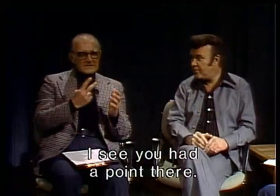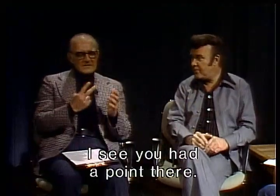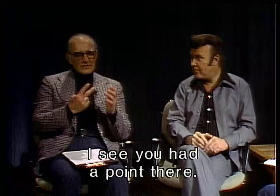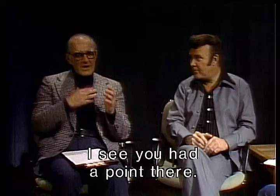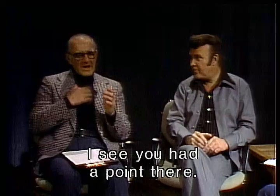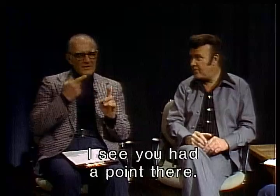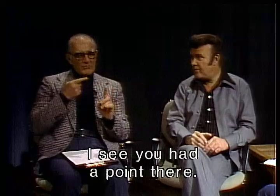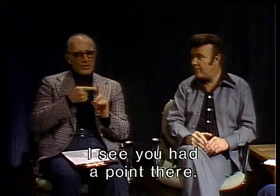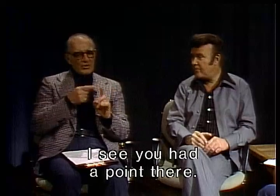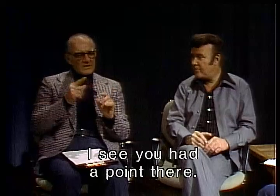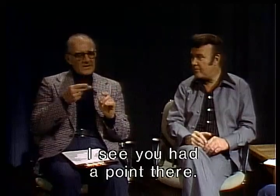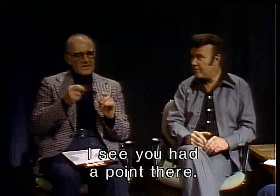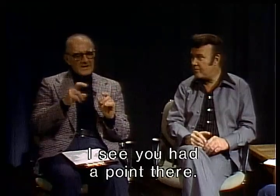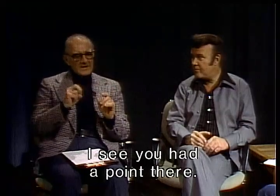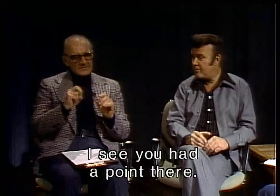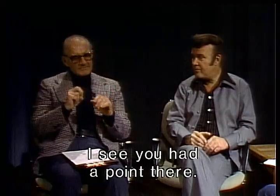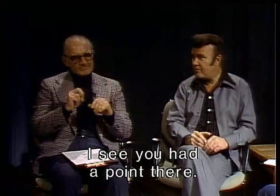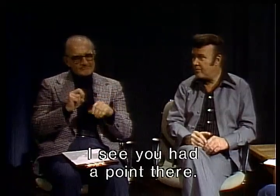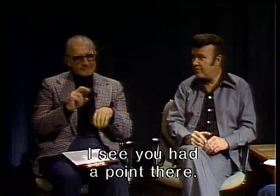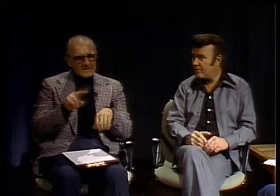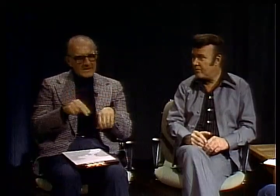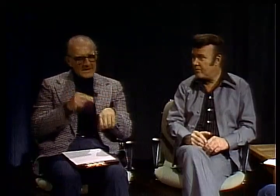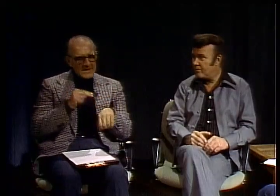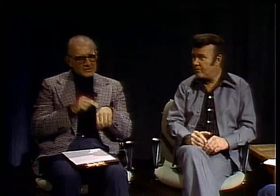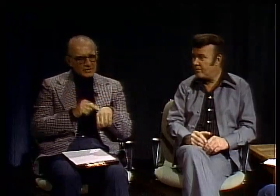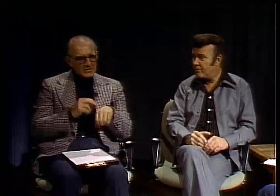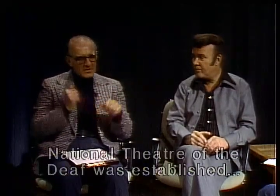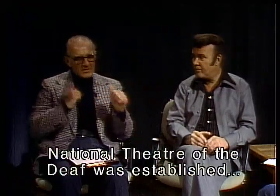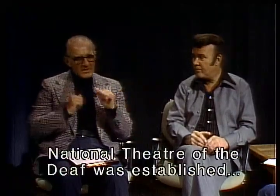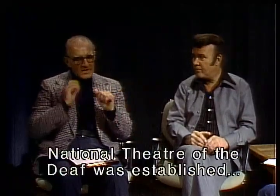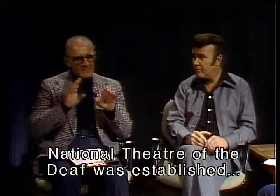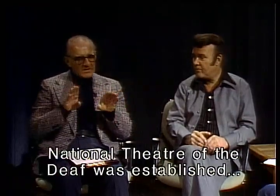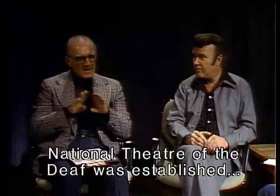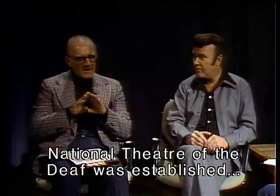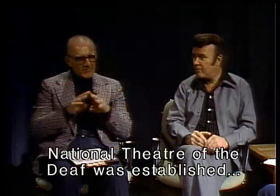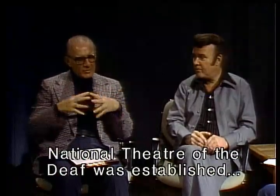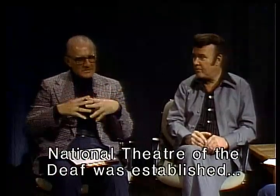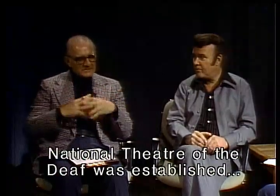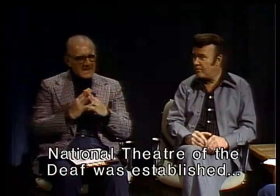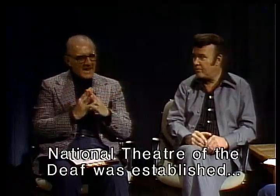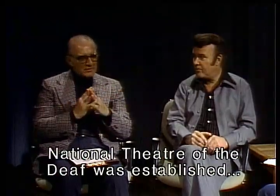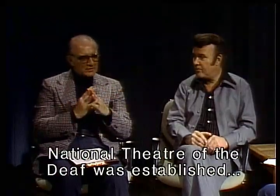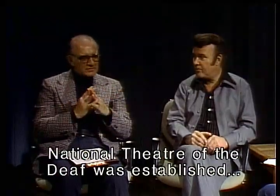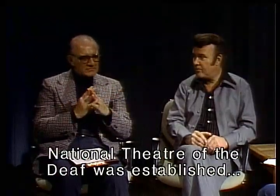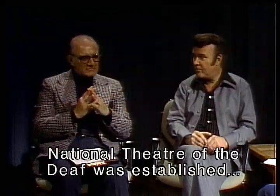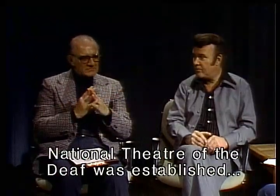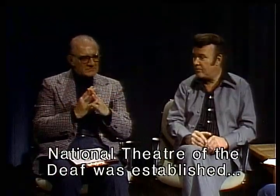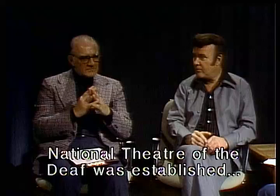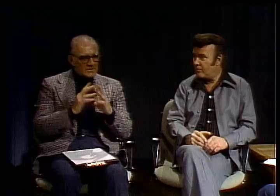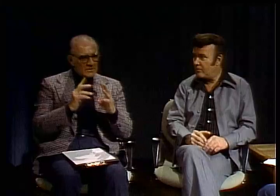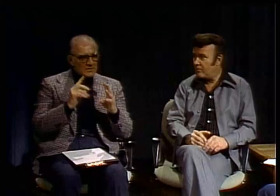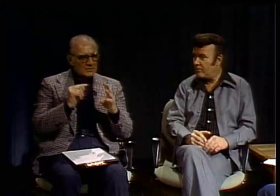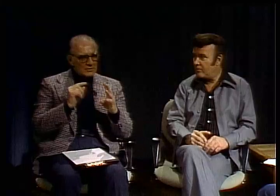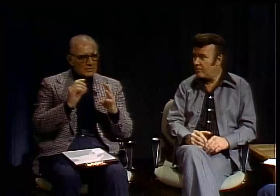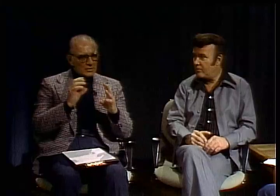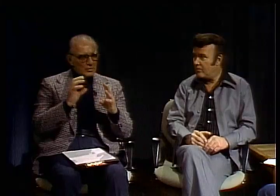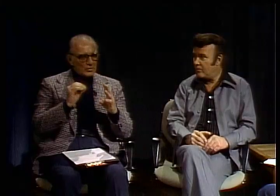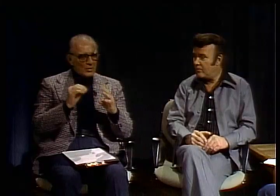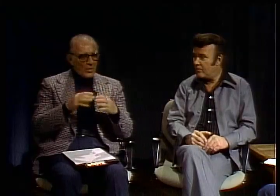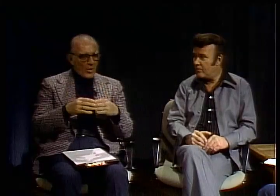You had a point. The National Theatre of the Deaf was established to